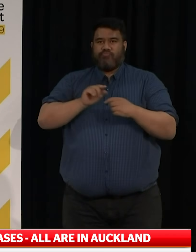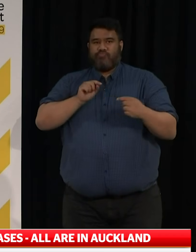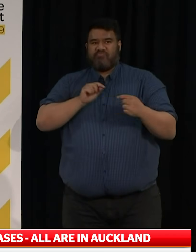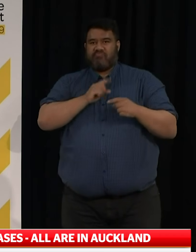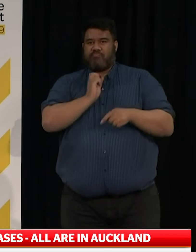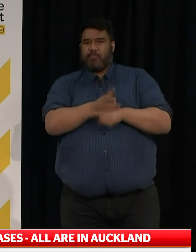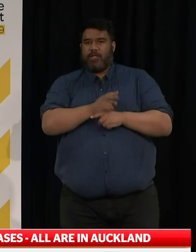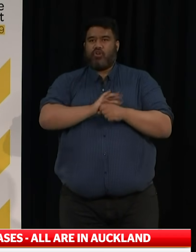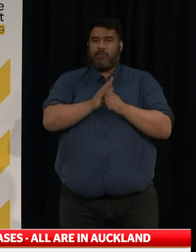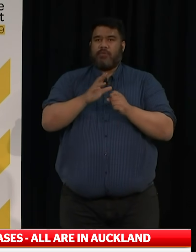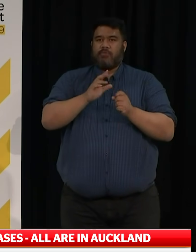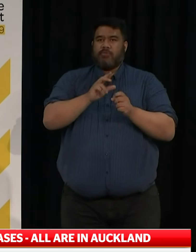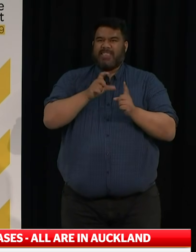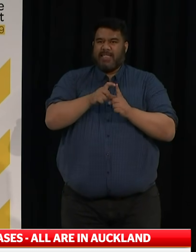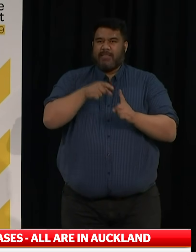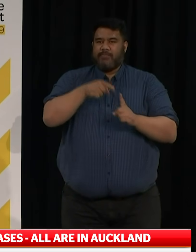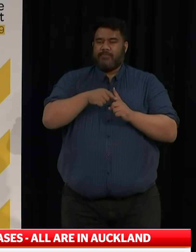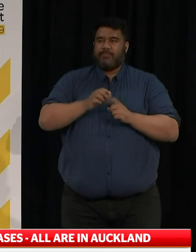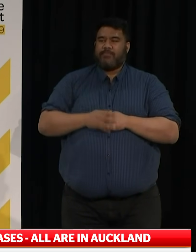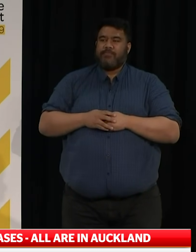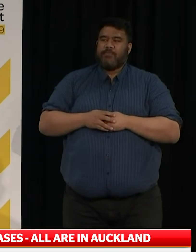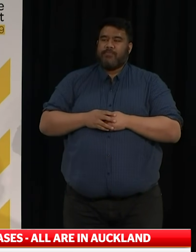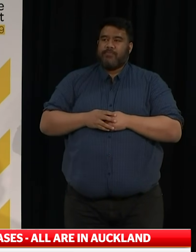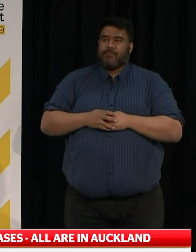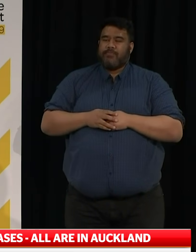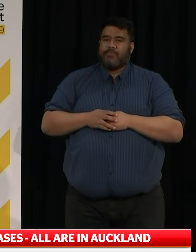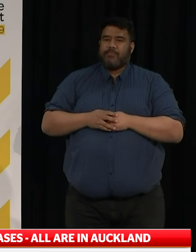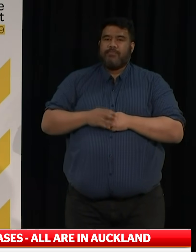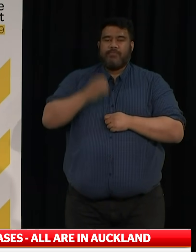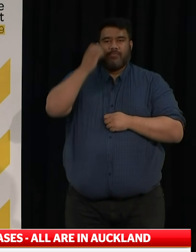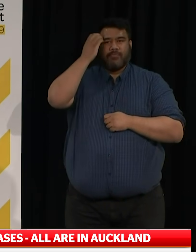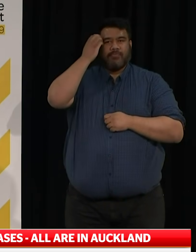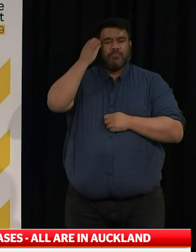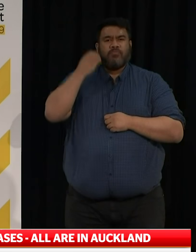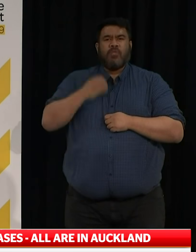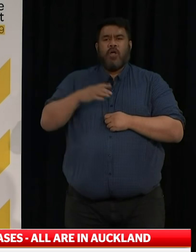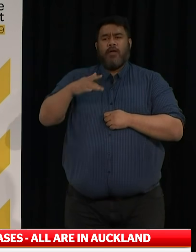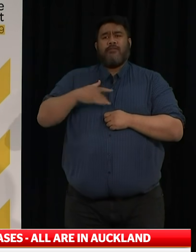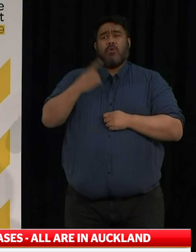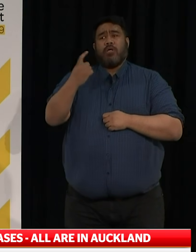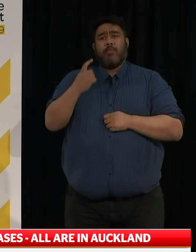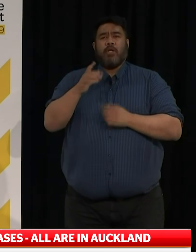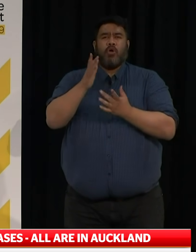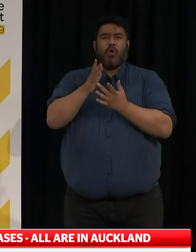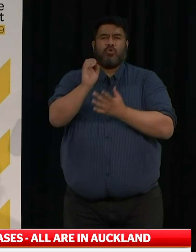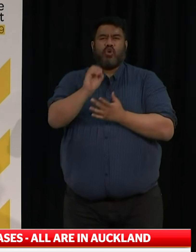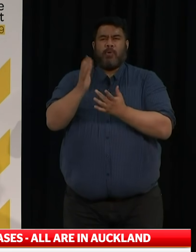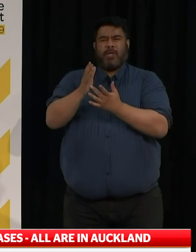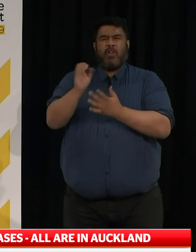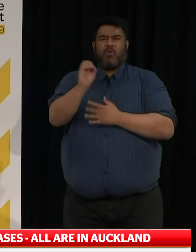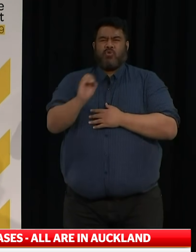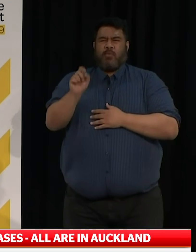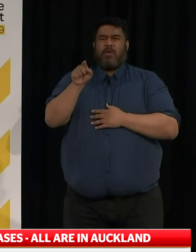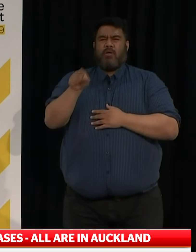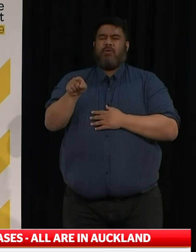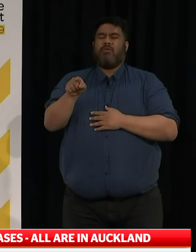dose vaccination bookings indicate that we're going to see a peak of second doses around mid-October, 6 to 8 weeks after the